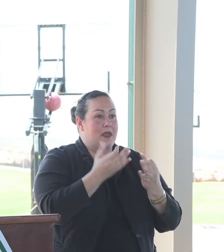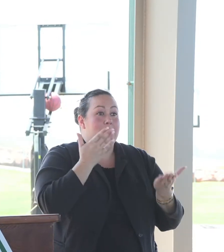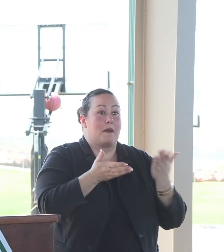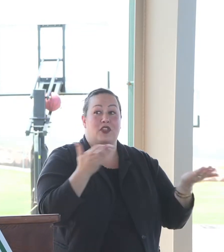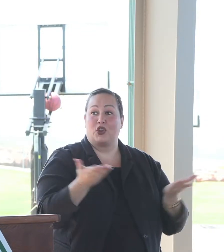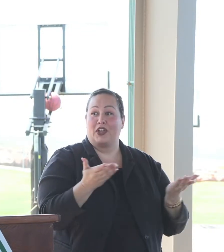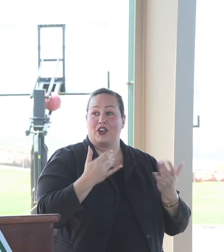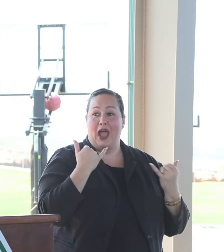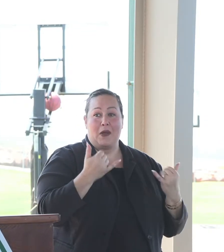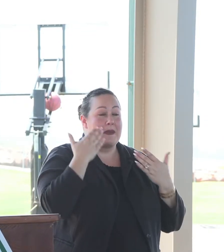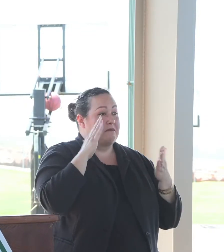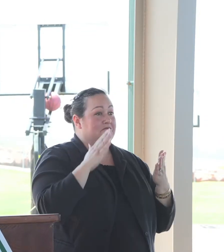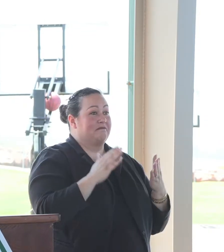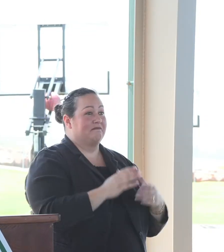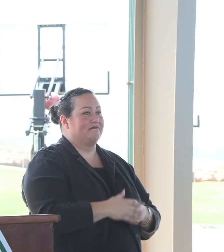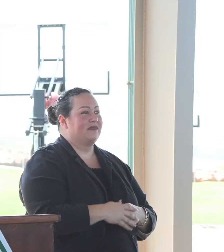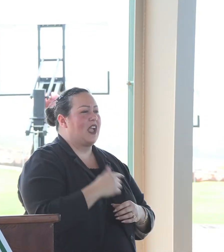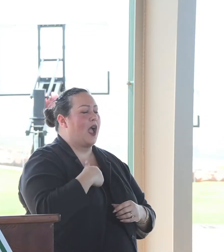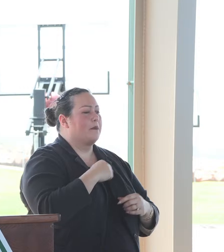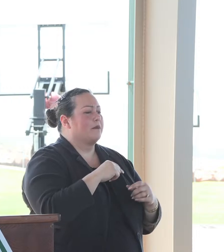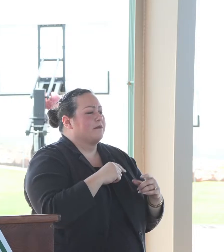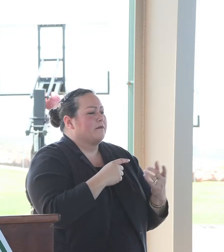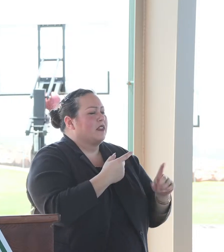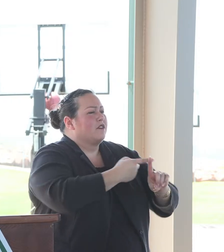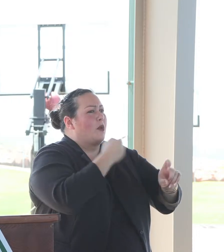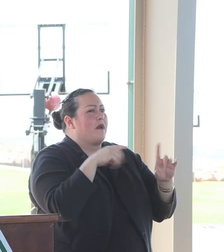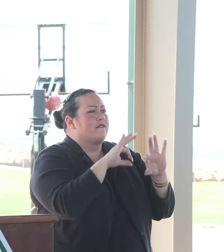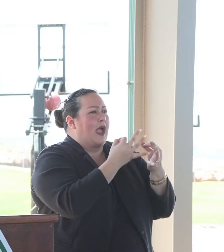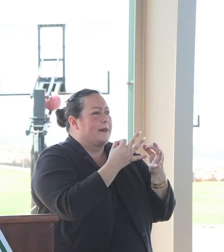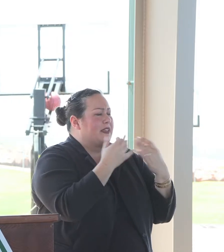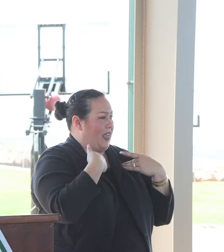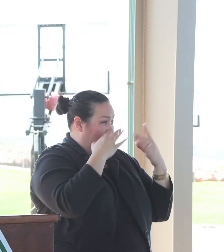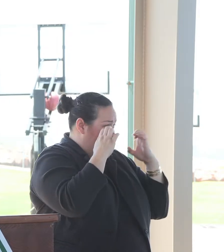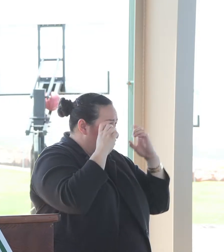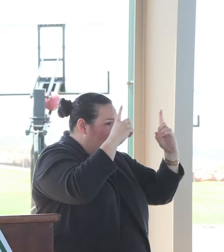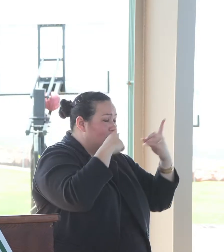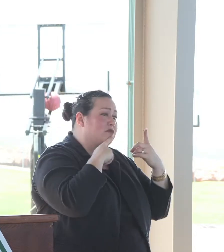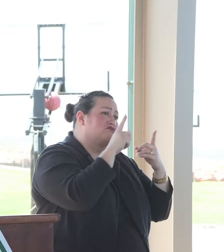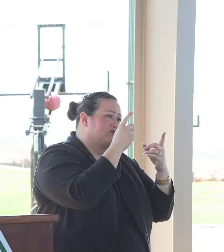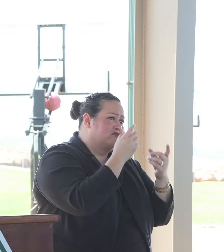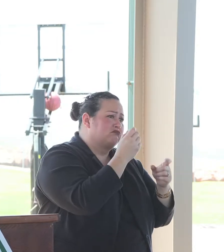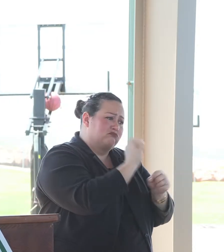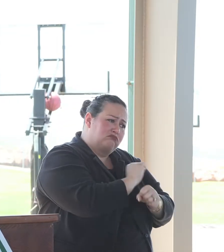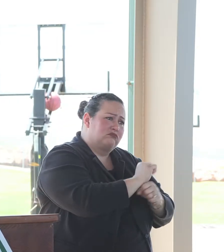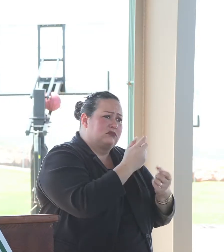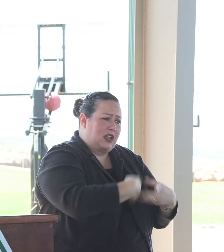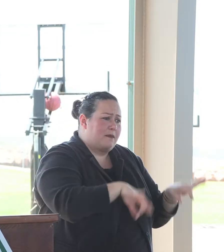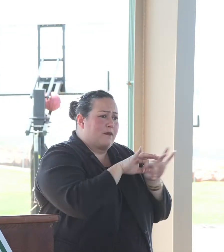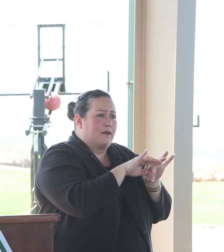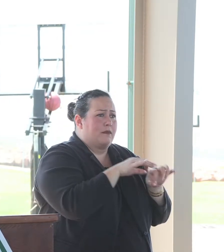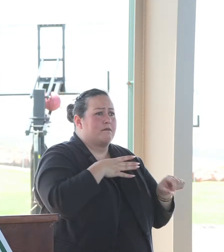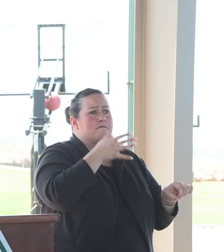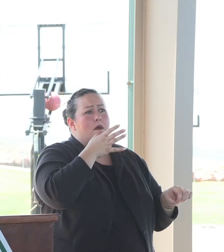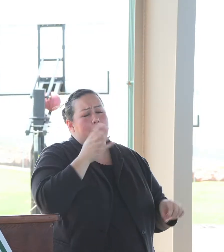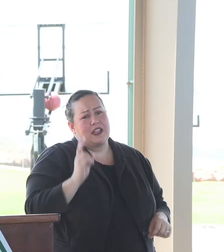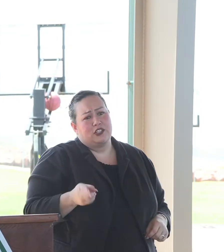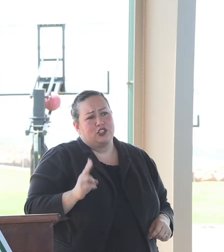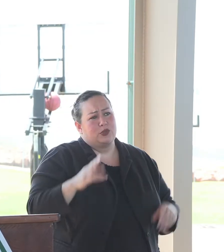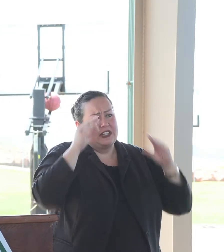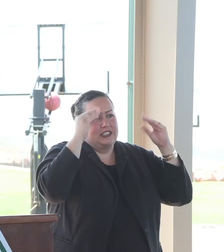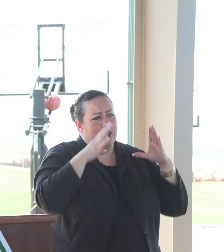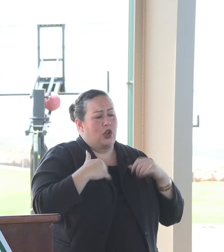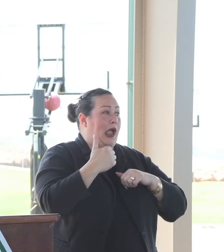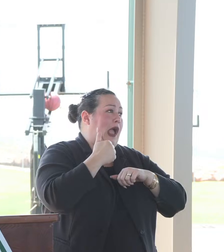now. I come from a family that believed in education, that still believes in education. My mother was a history teacher. I blame